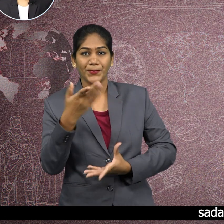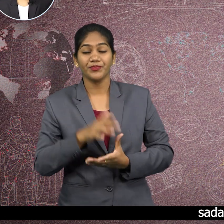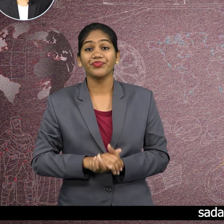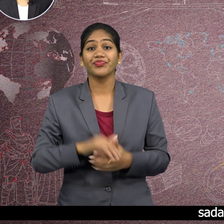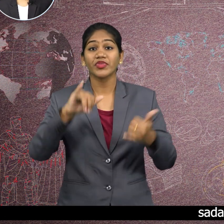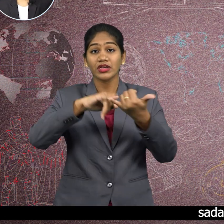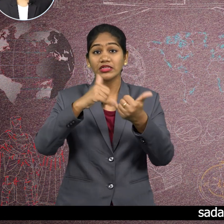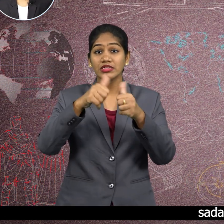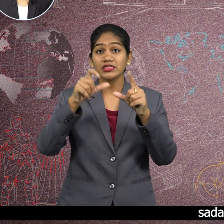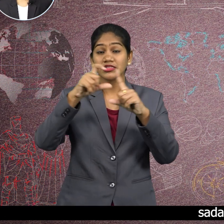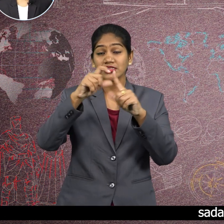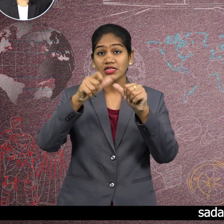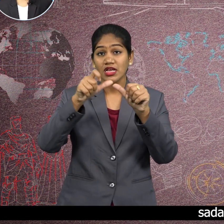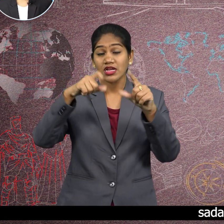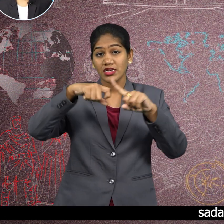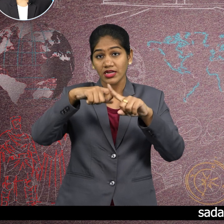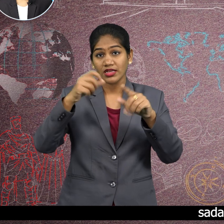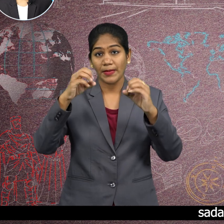sadakban,